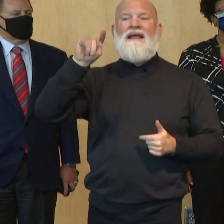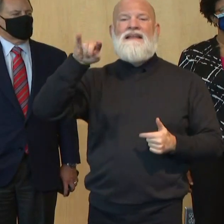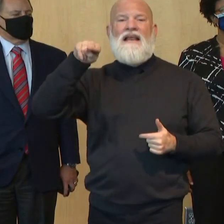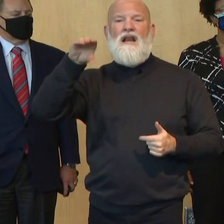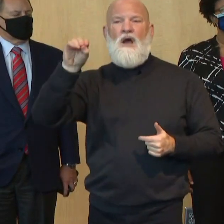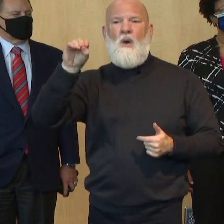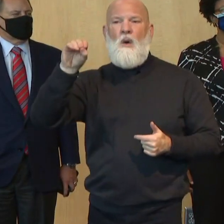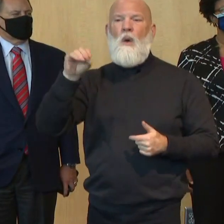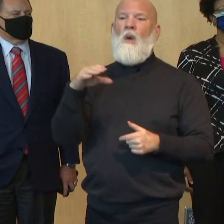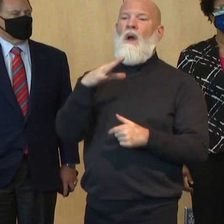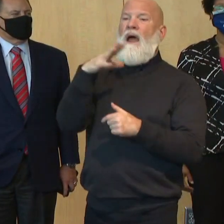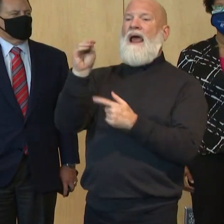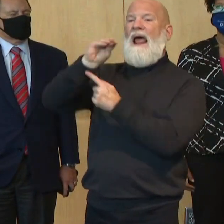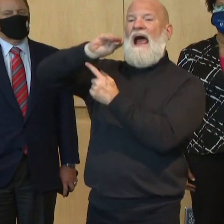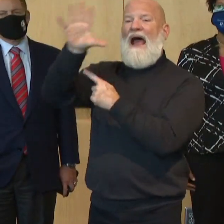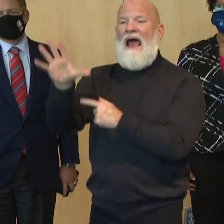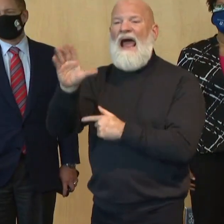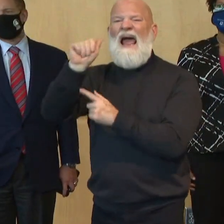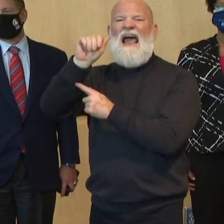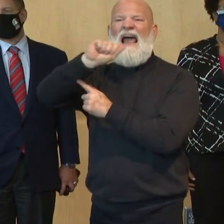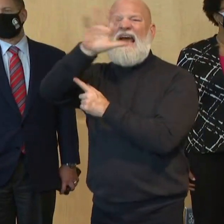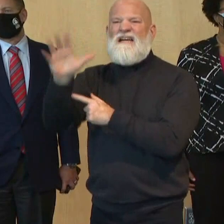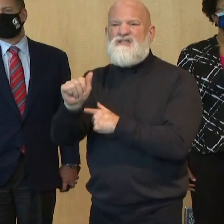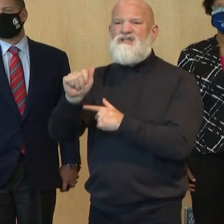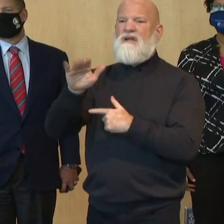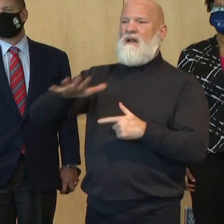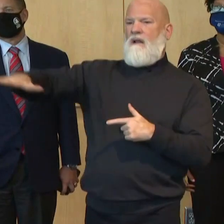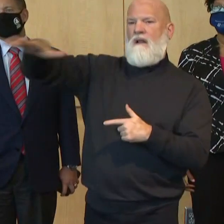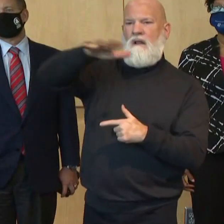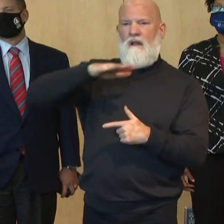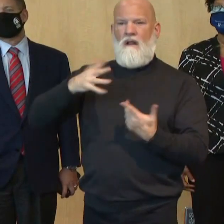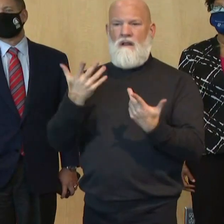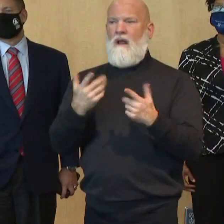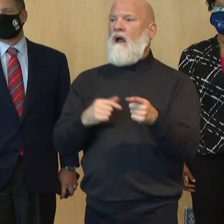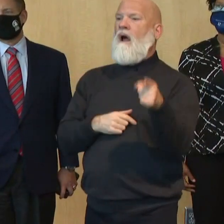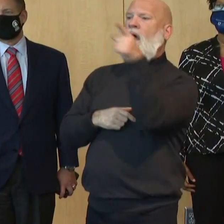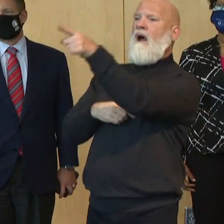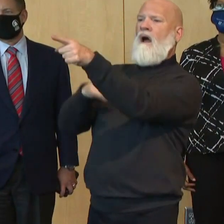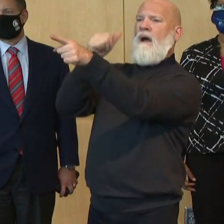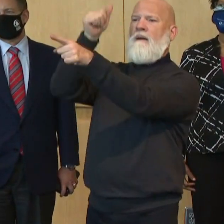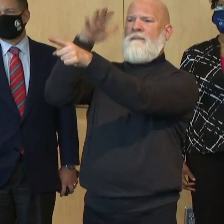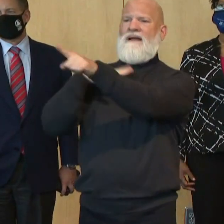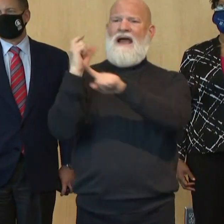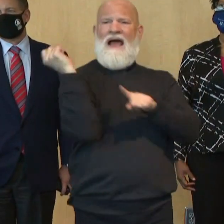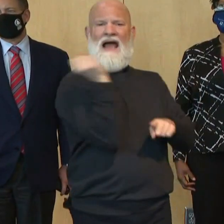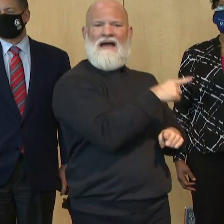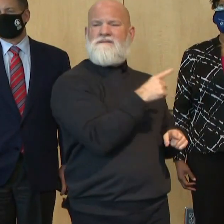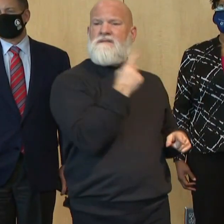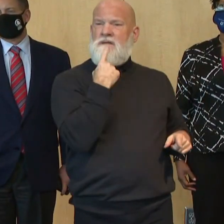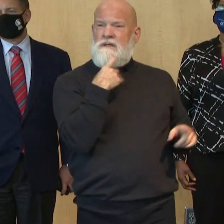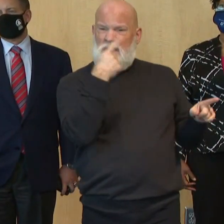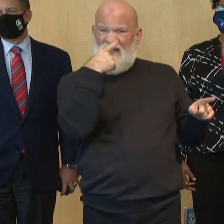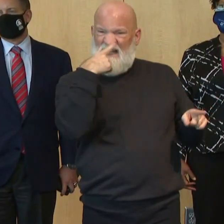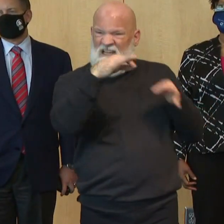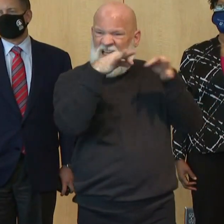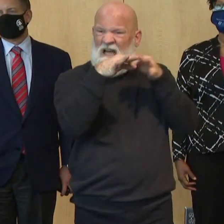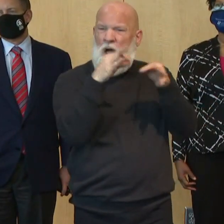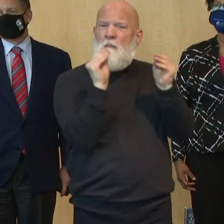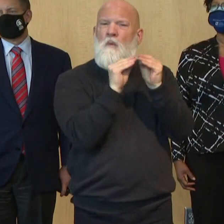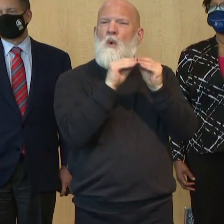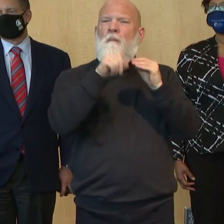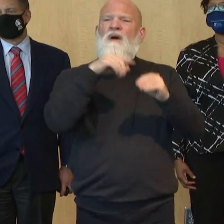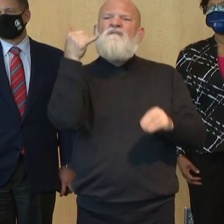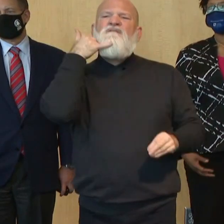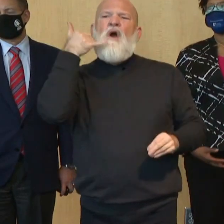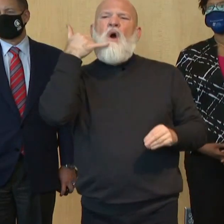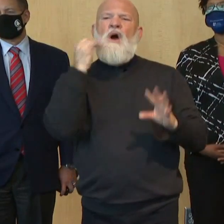Asian, whatever it is, geographic. Can you talk about the phone call that you teleconference with the Biden folks